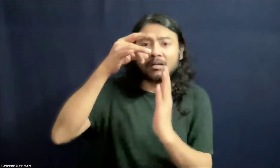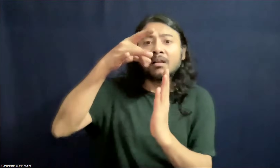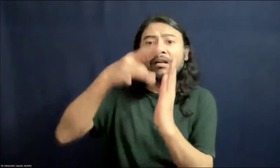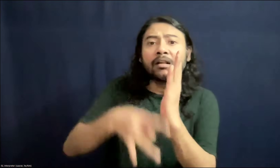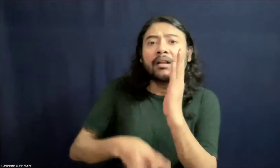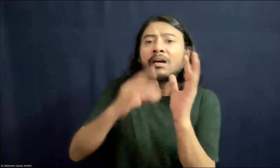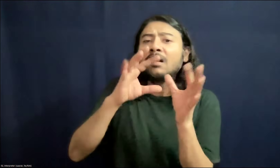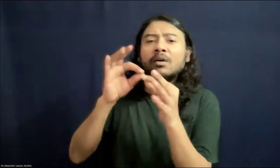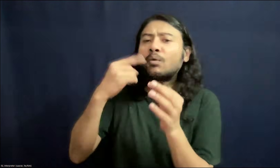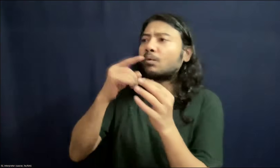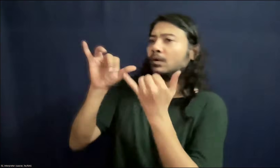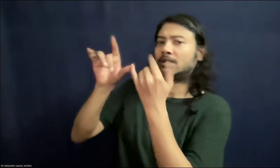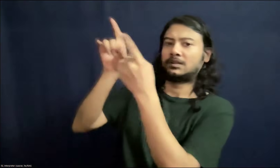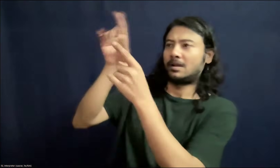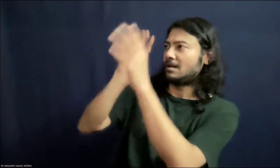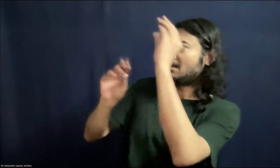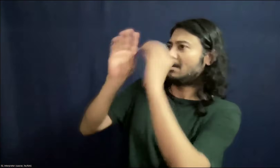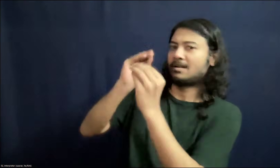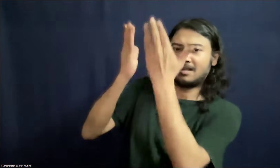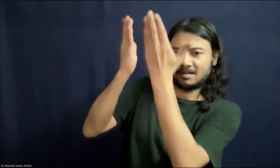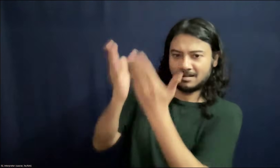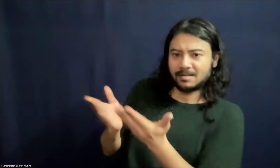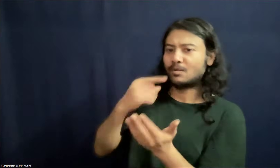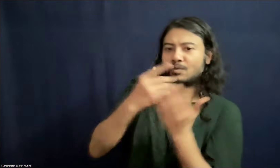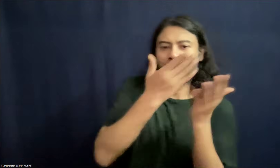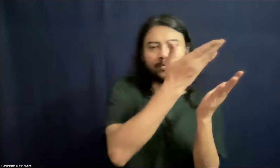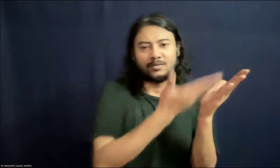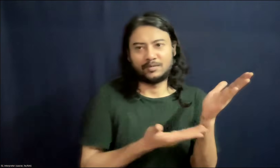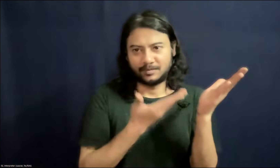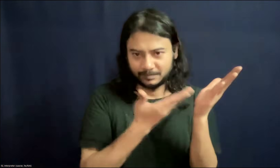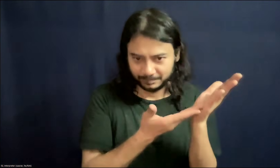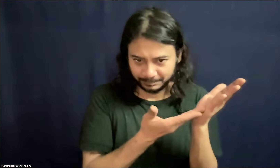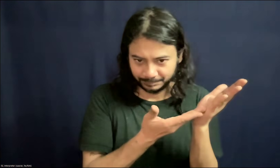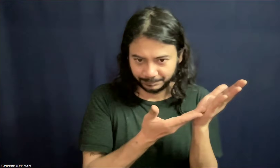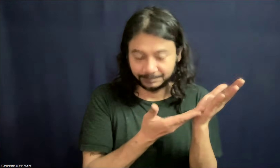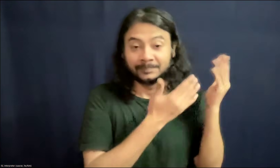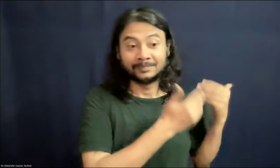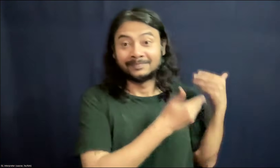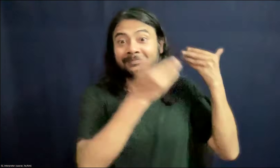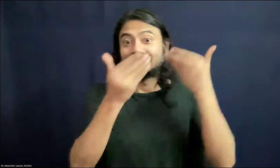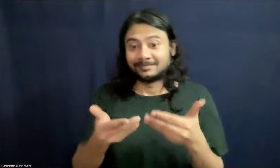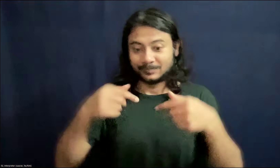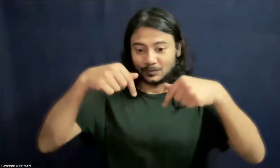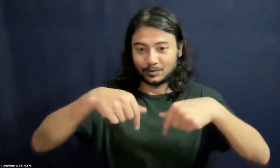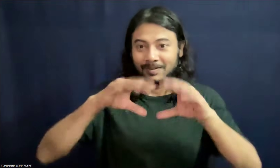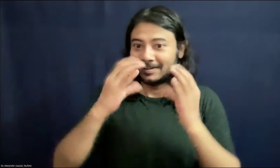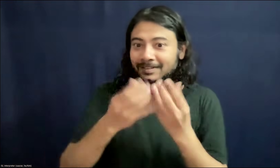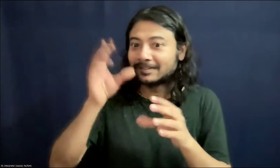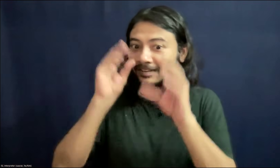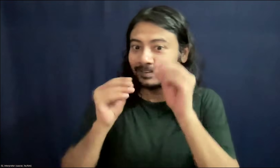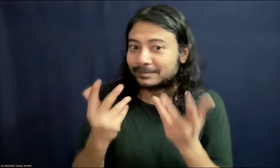then we came today's class. that how